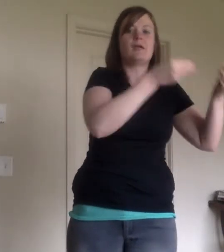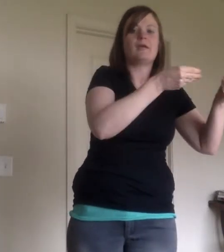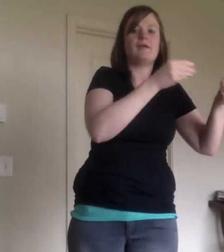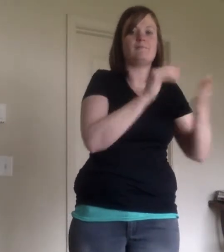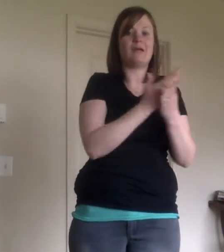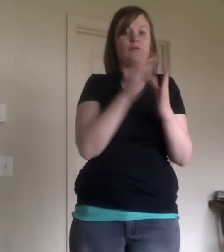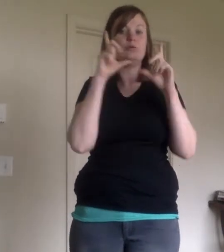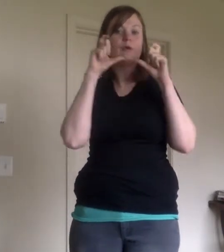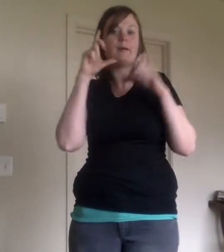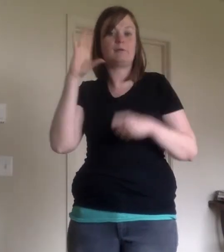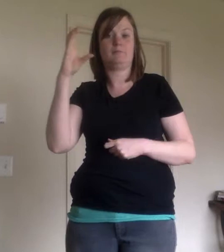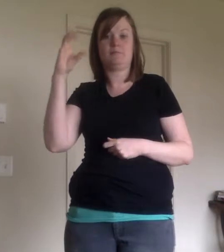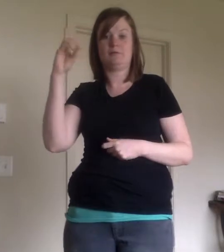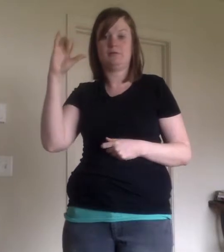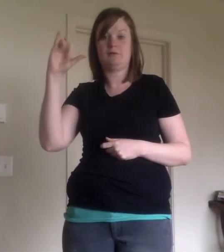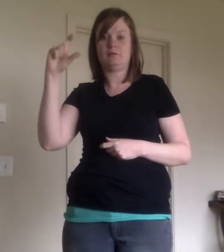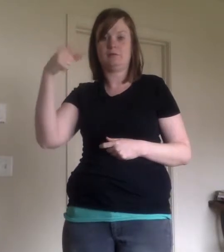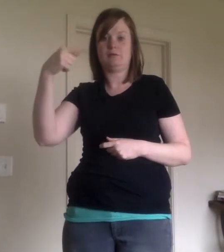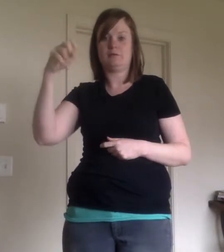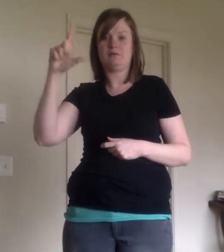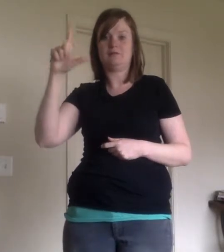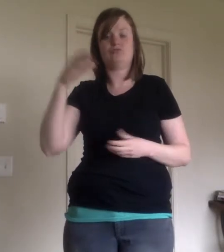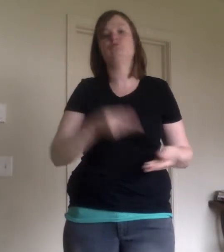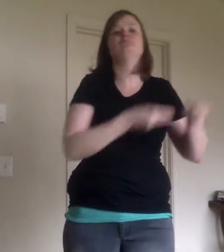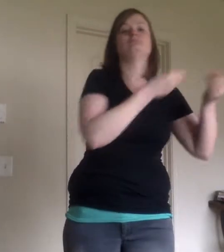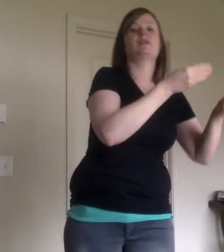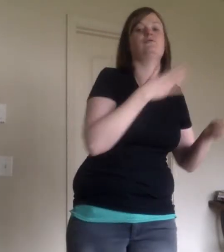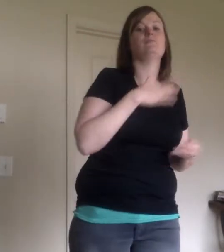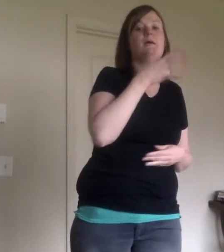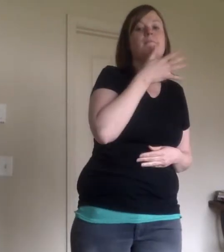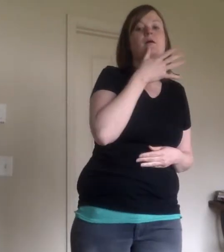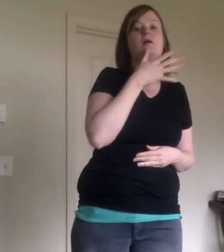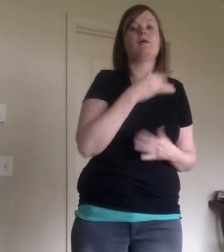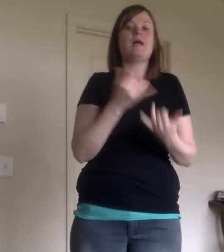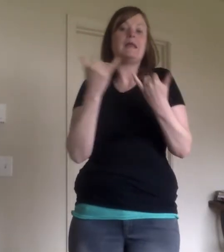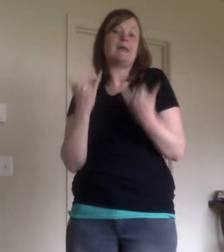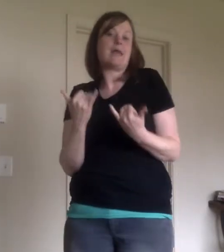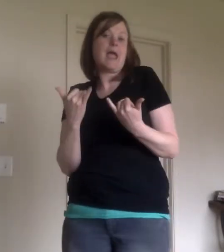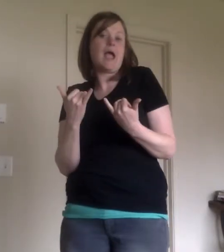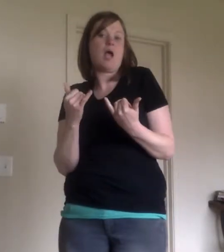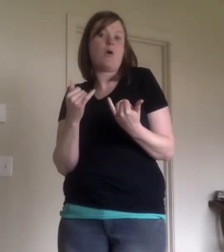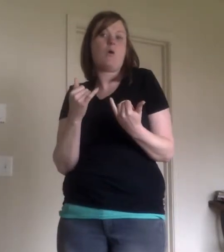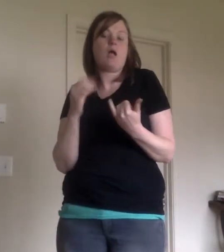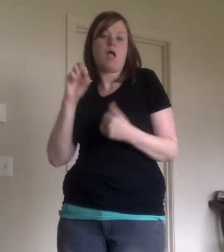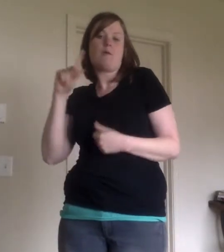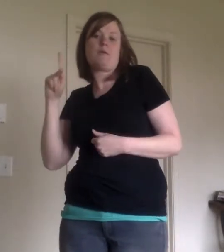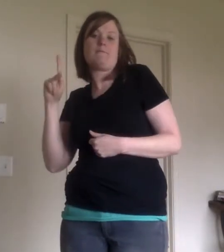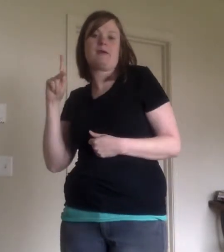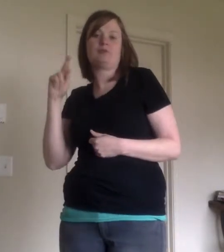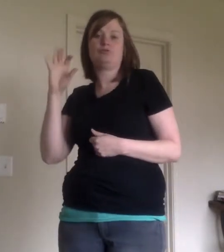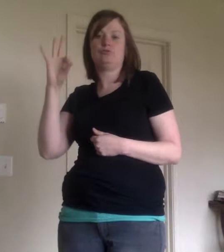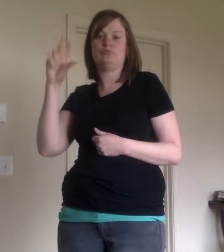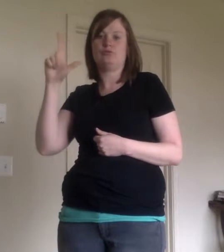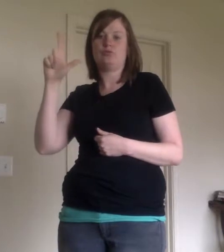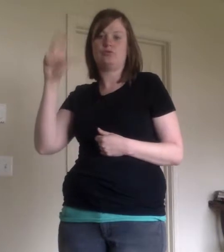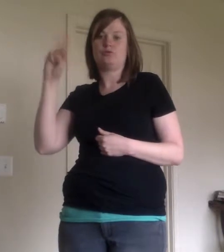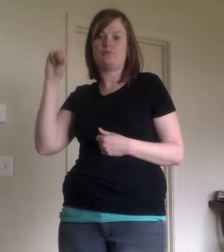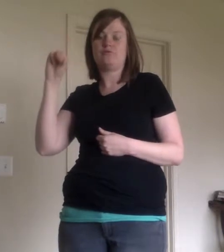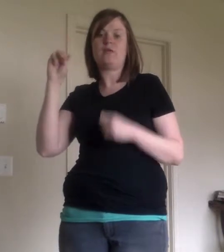shooting with my film camera, and that's strictly what I use. I only shoot with film cameras. I have 8 film cameras. I have a